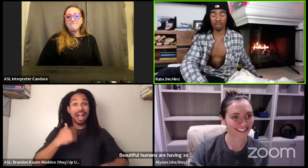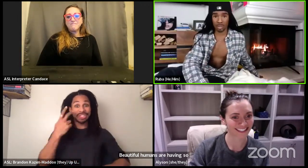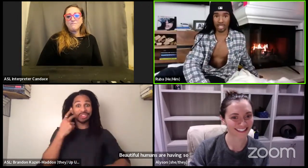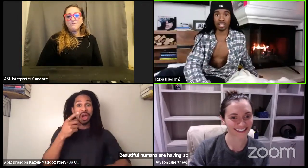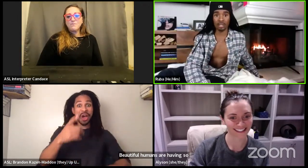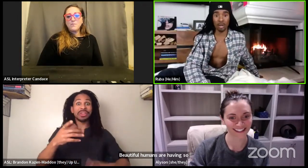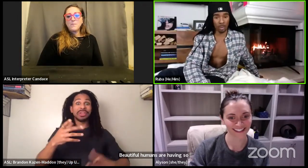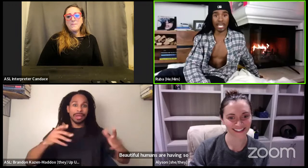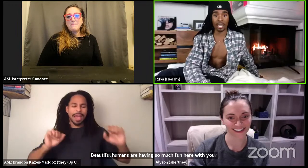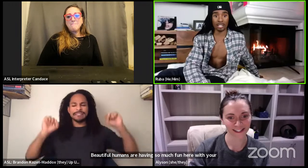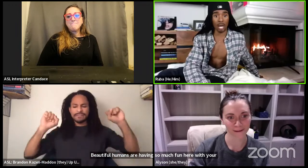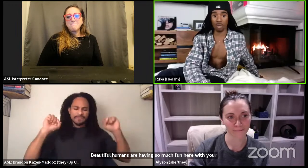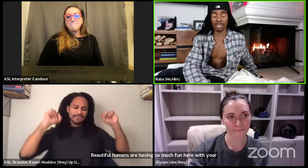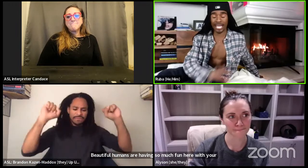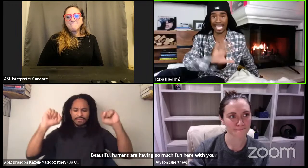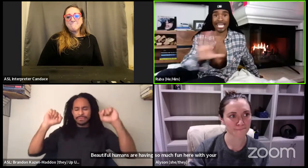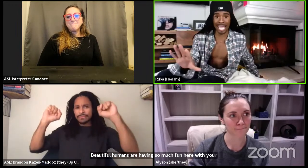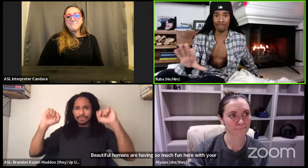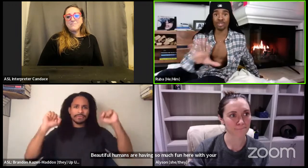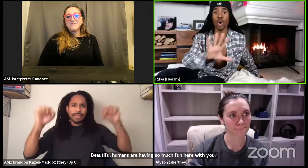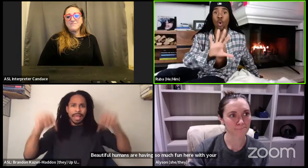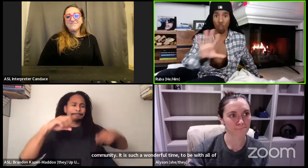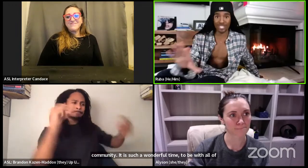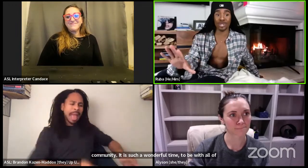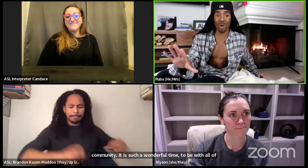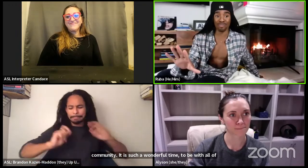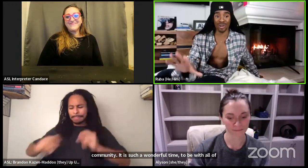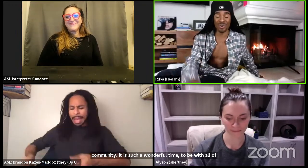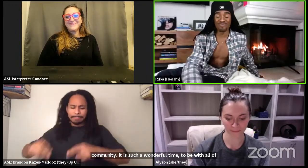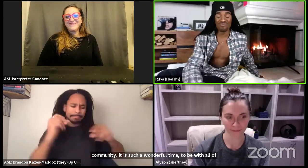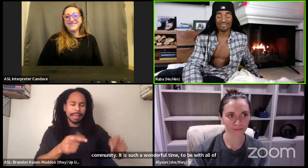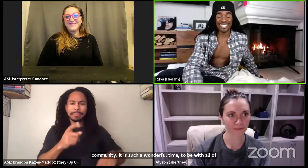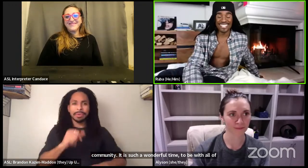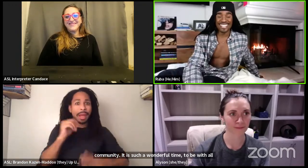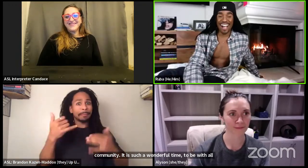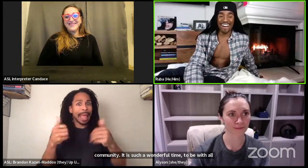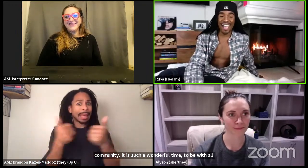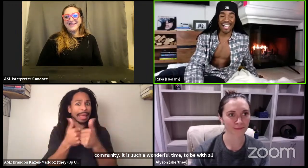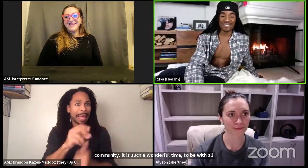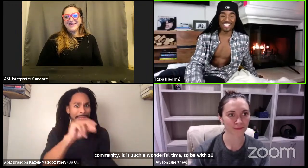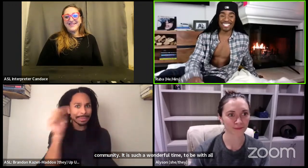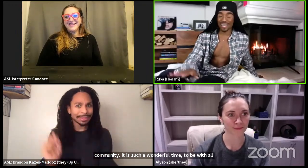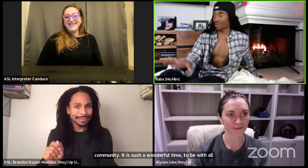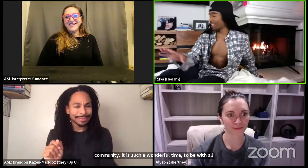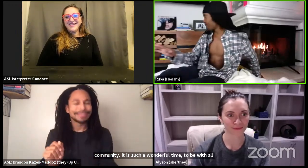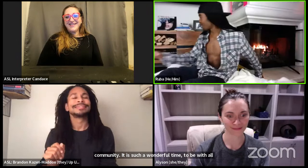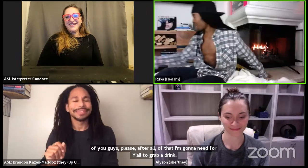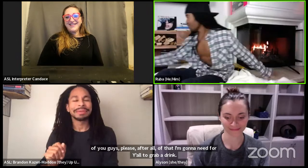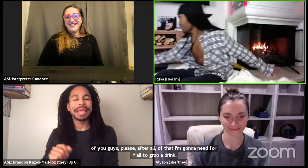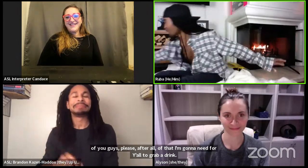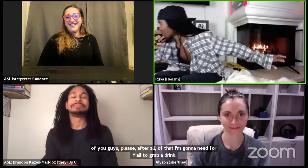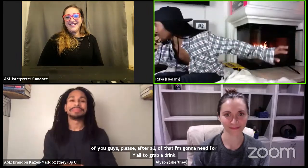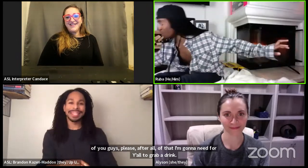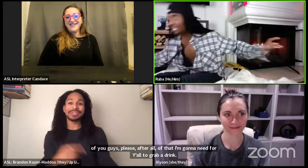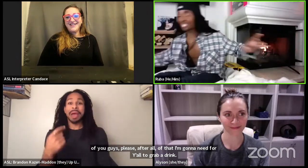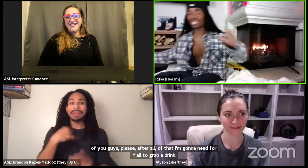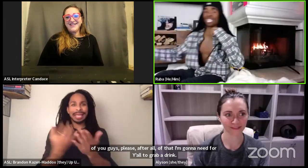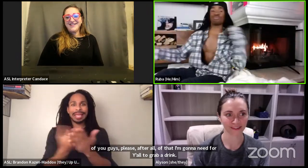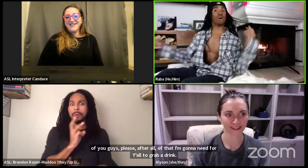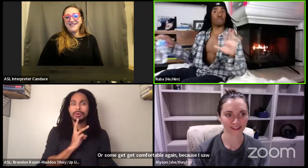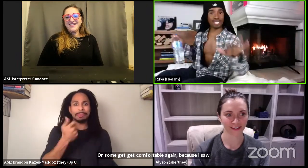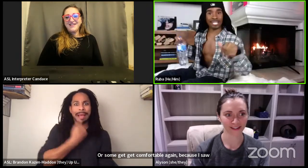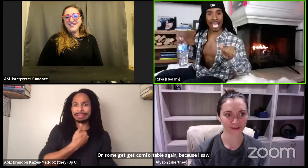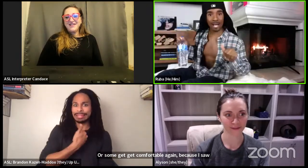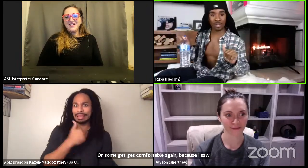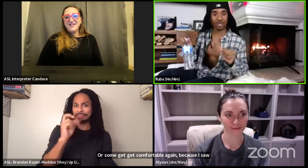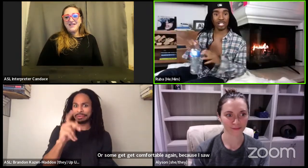really, really going in. Y'all weren't playing any games whatsoever. Now, as we settle in, let me grab some water real quick.